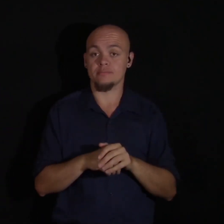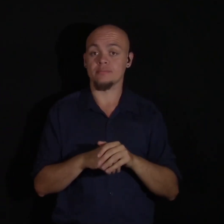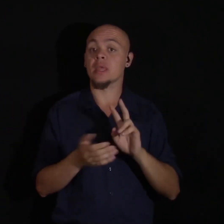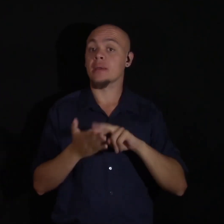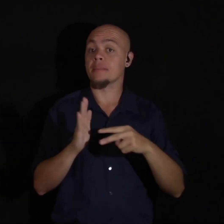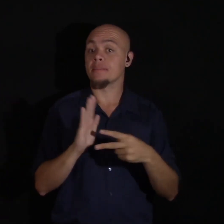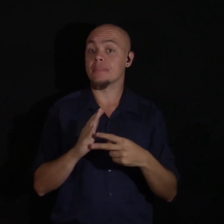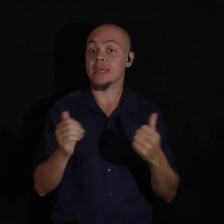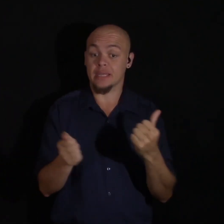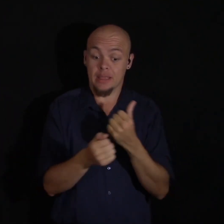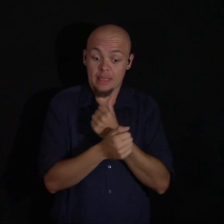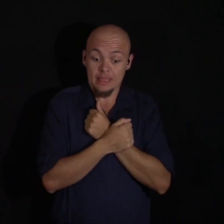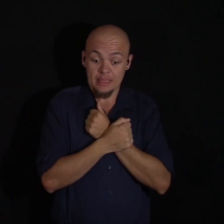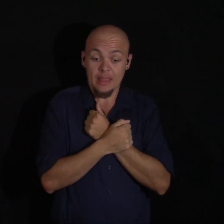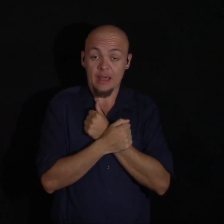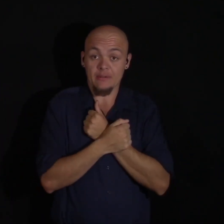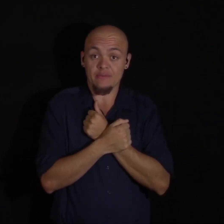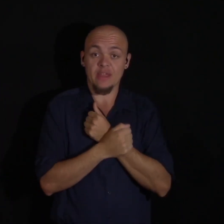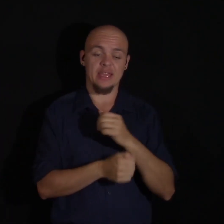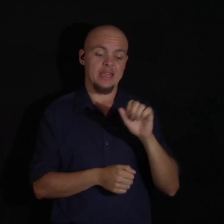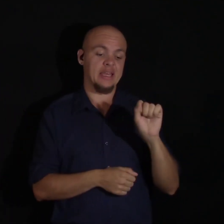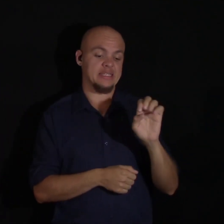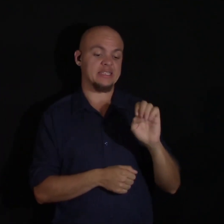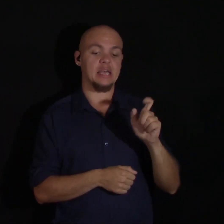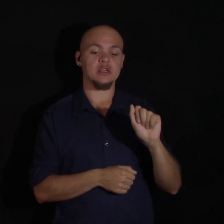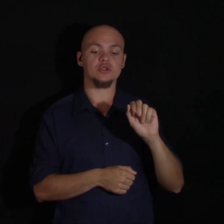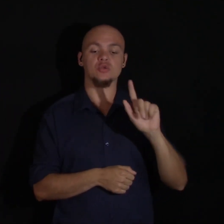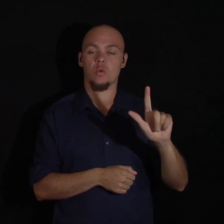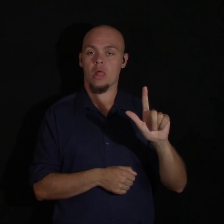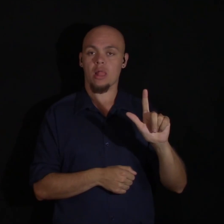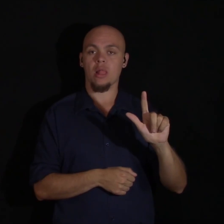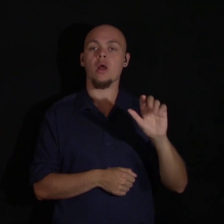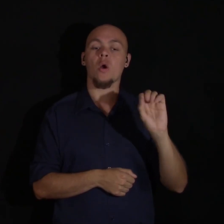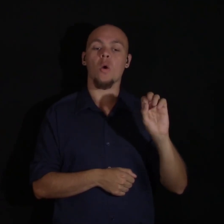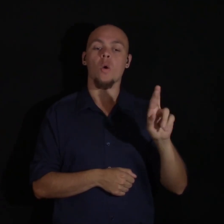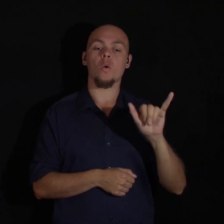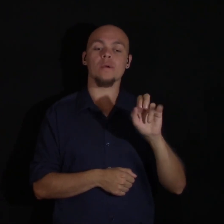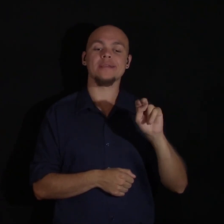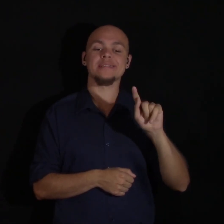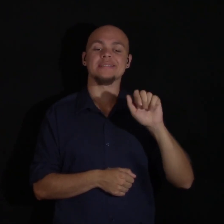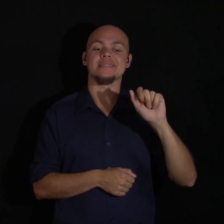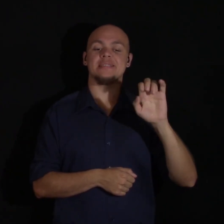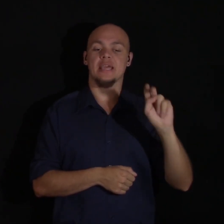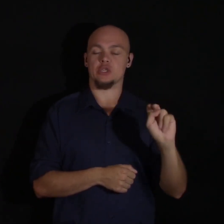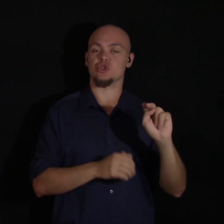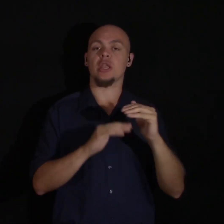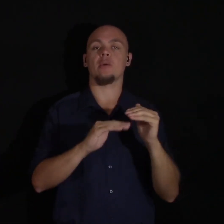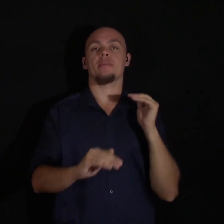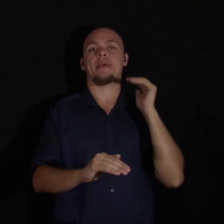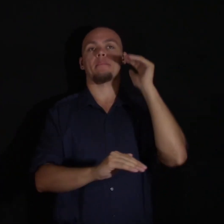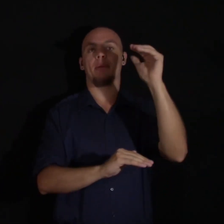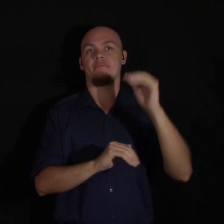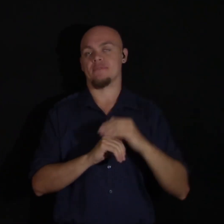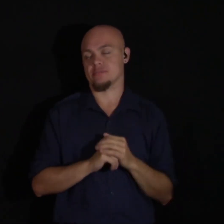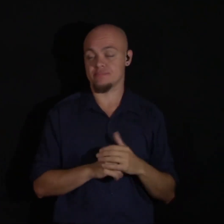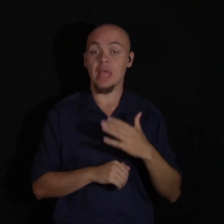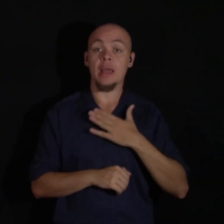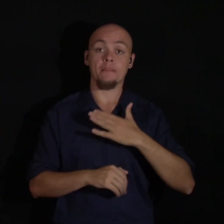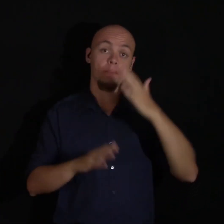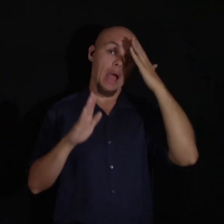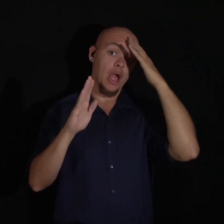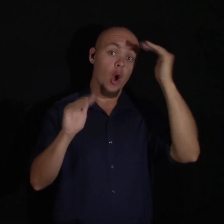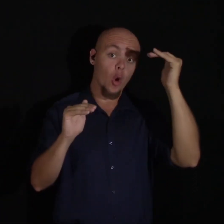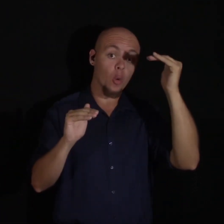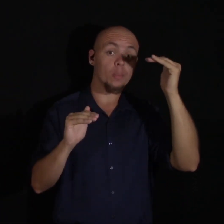will transcend sexual orientation. That's the hope I have, the hope that one day the